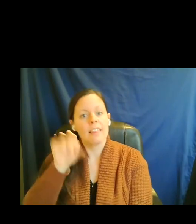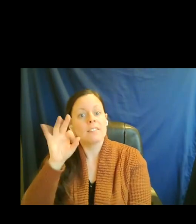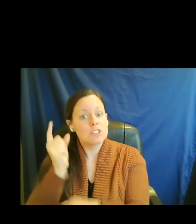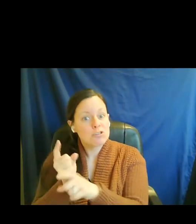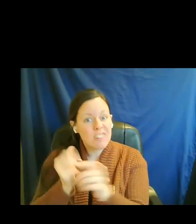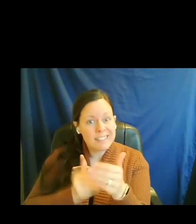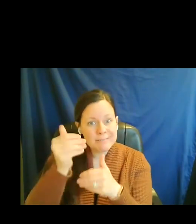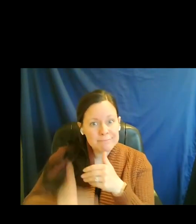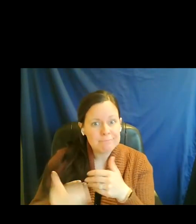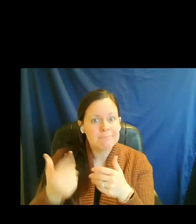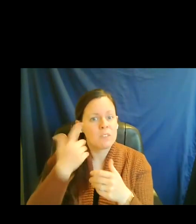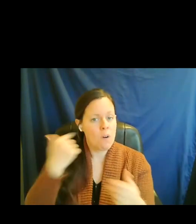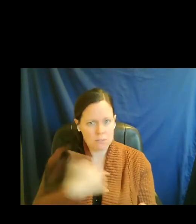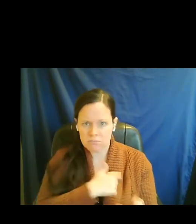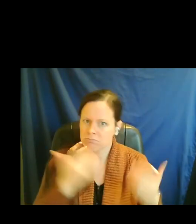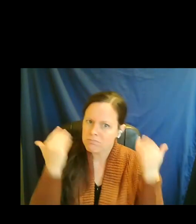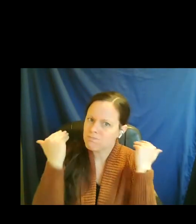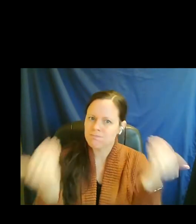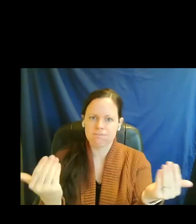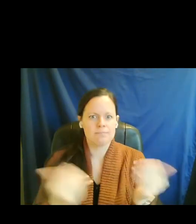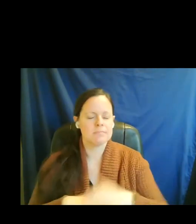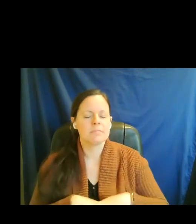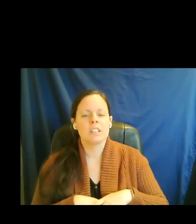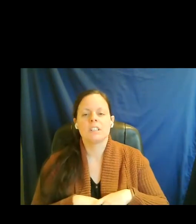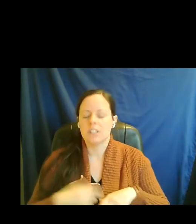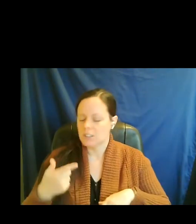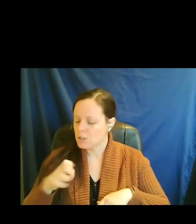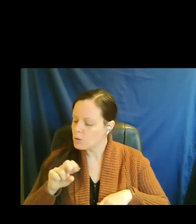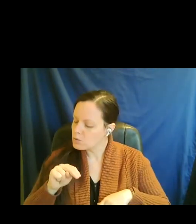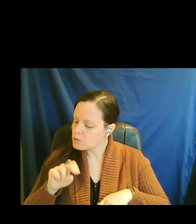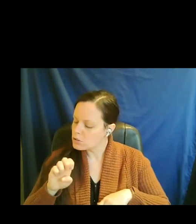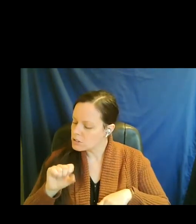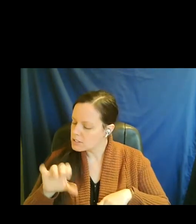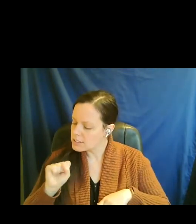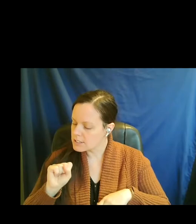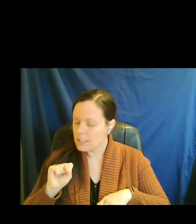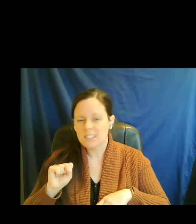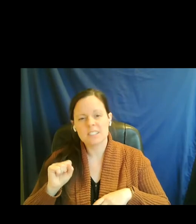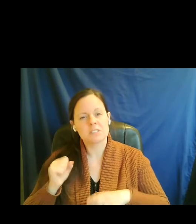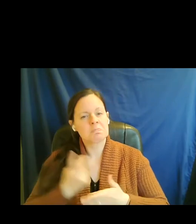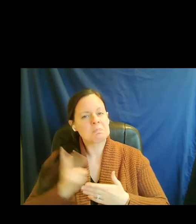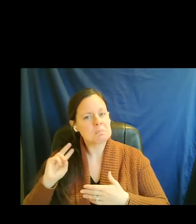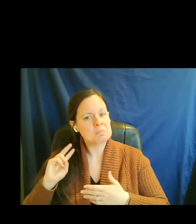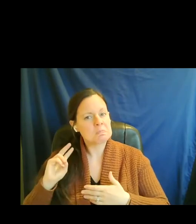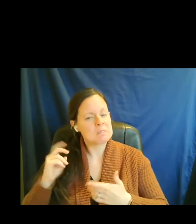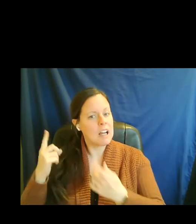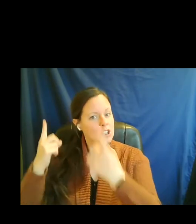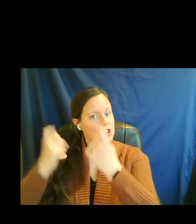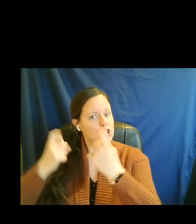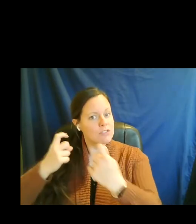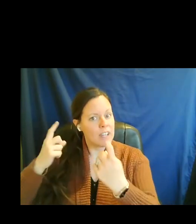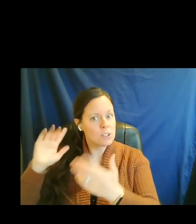And so Genesis, a couple weeks ago, put out a survey to all employees that said, if